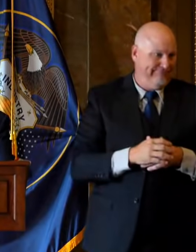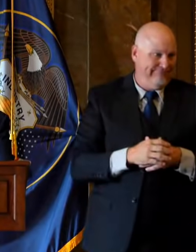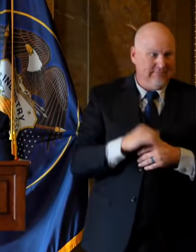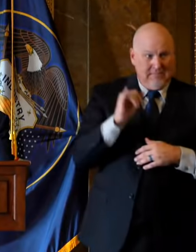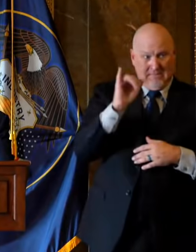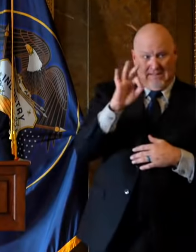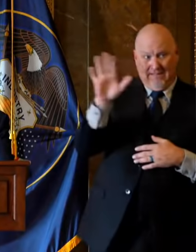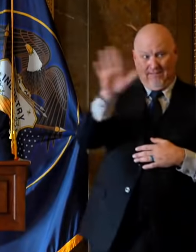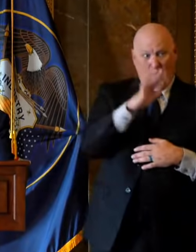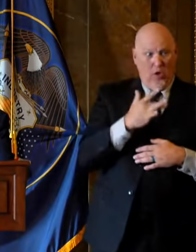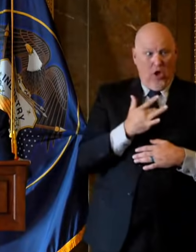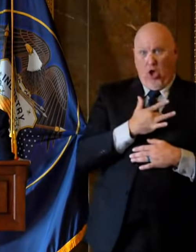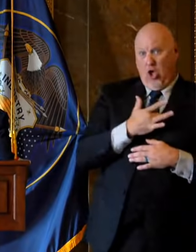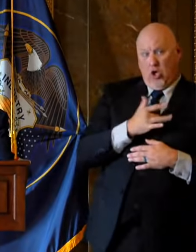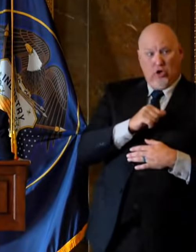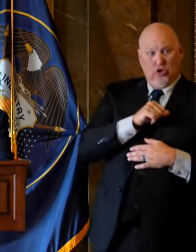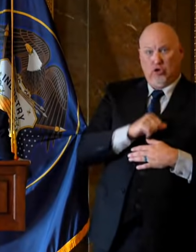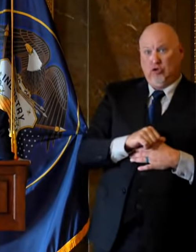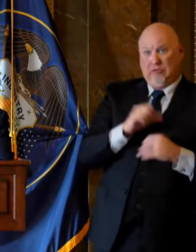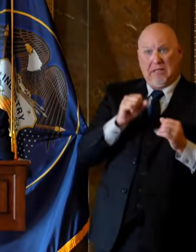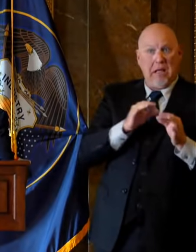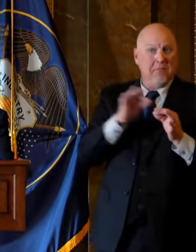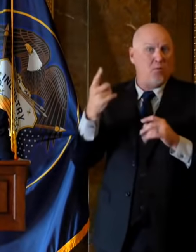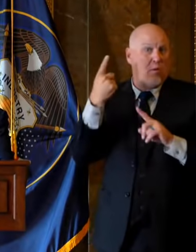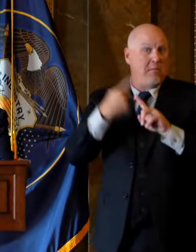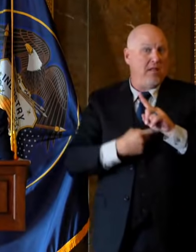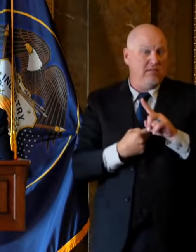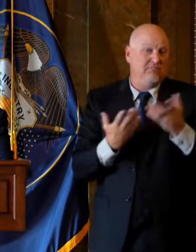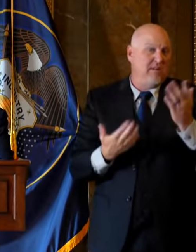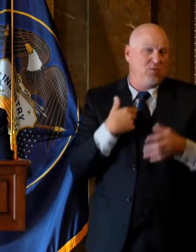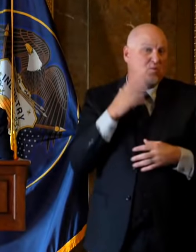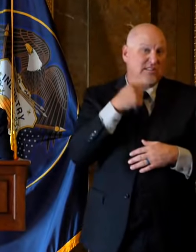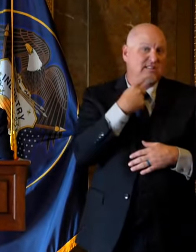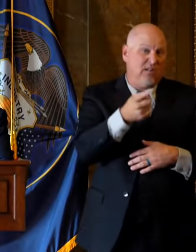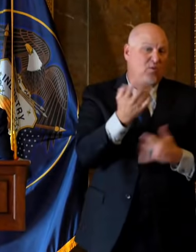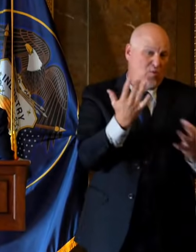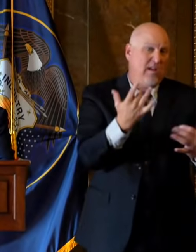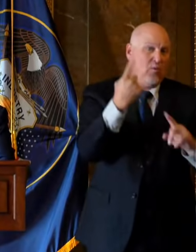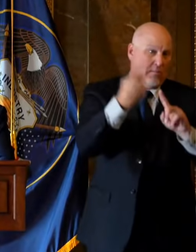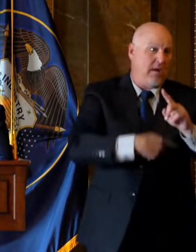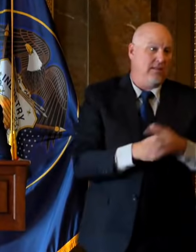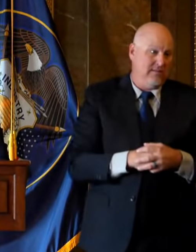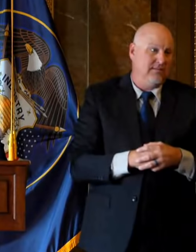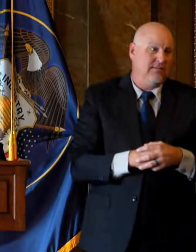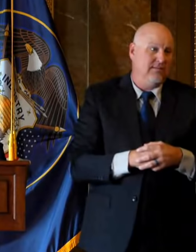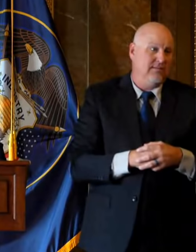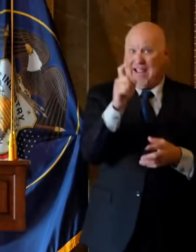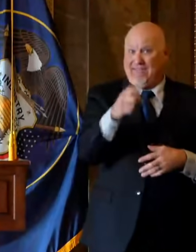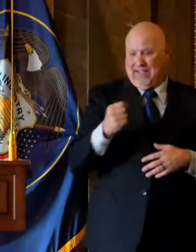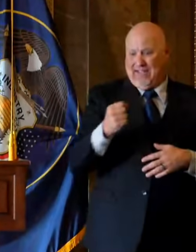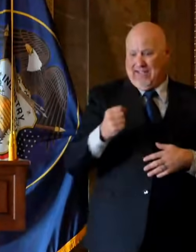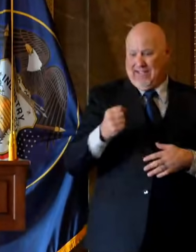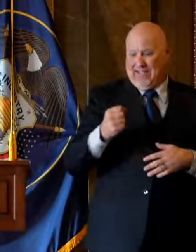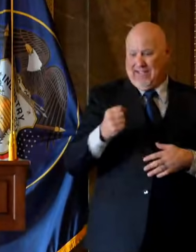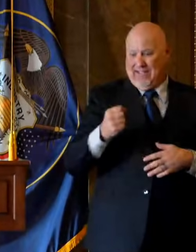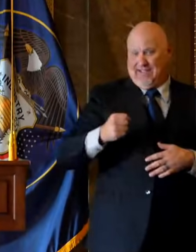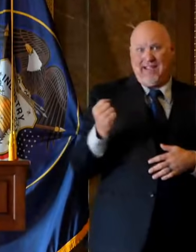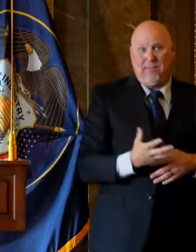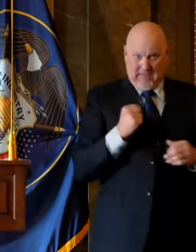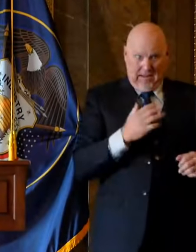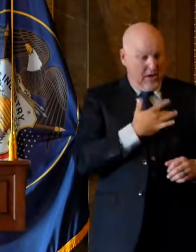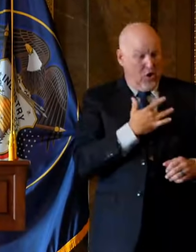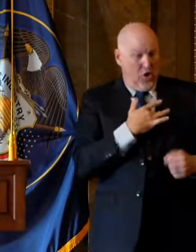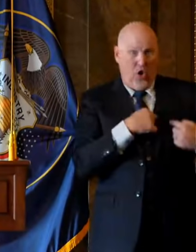maybe not. You may wait. We are providing less optimal care than we would like because